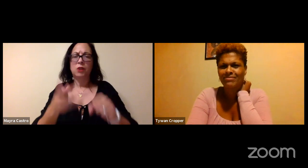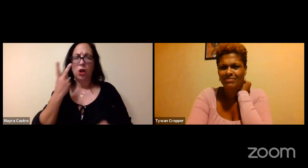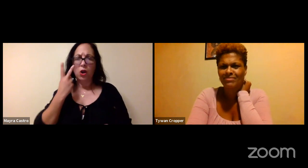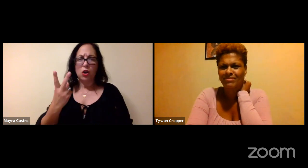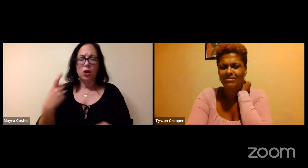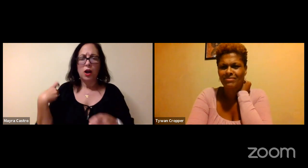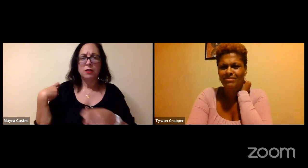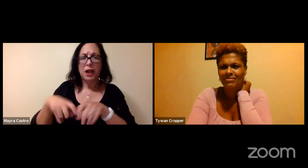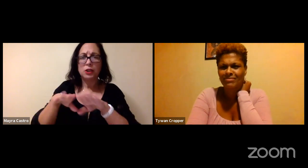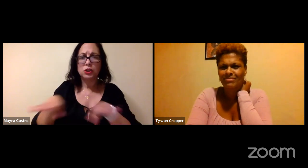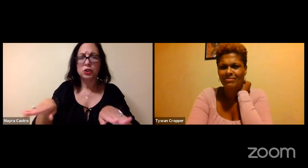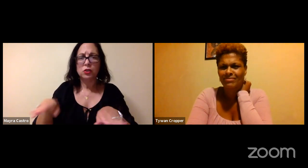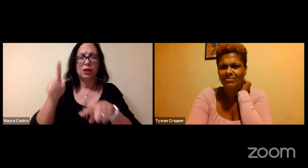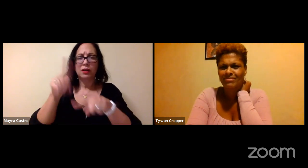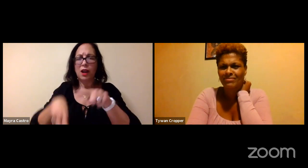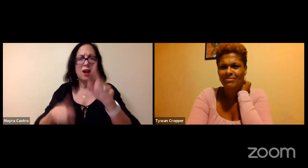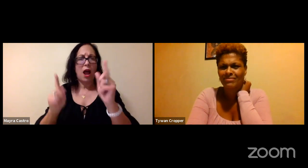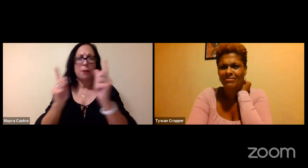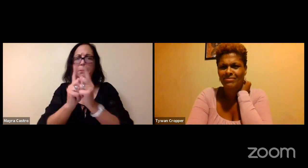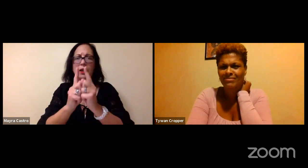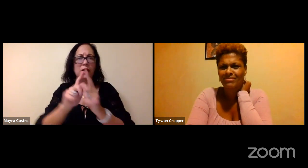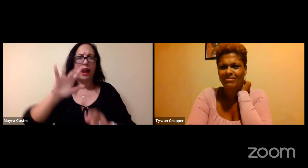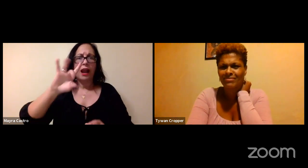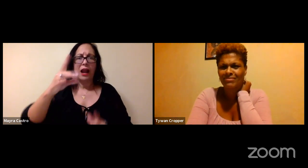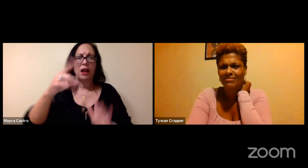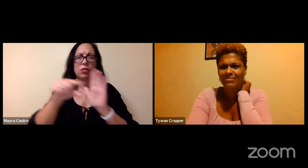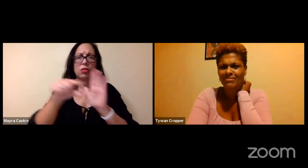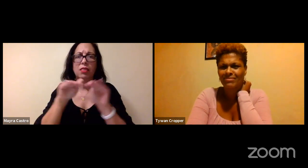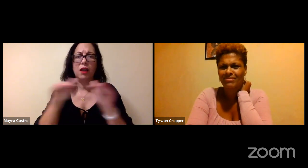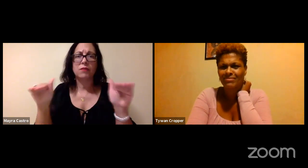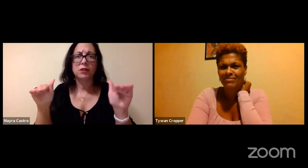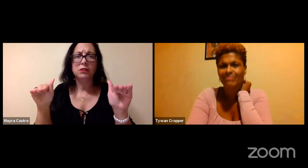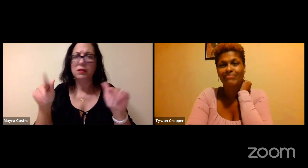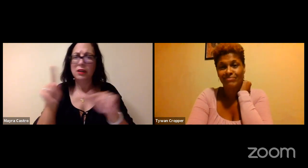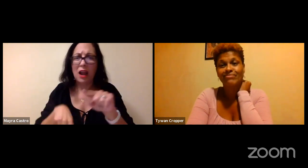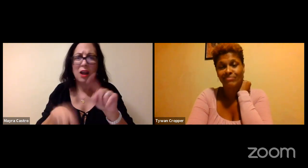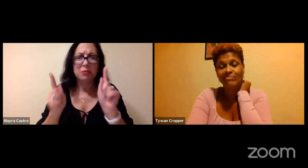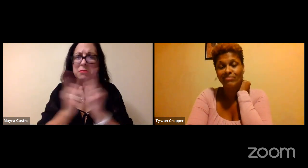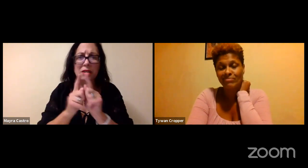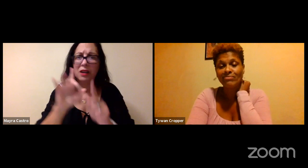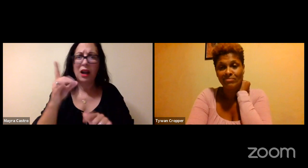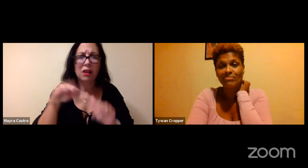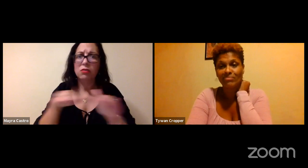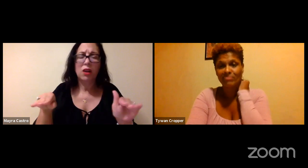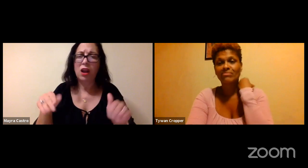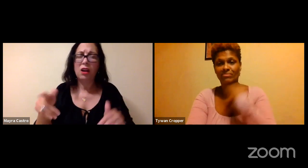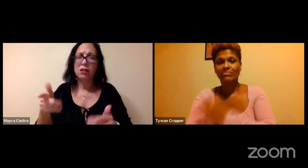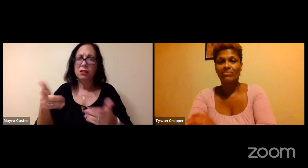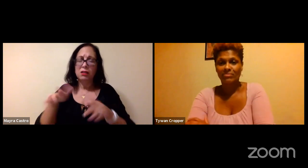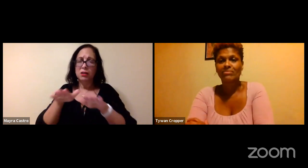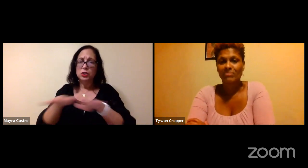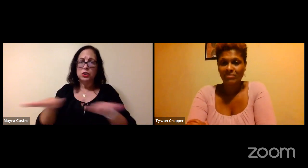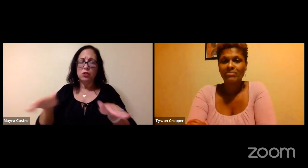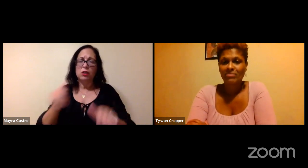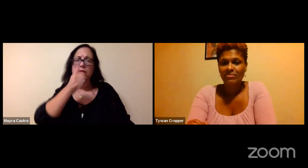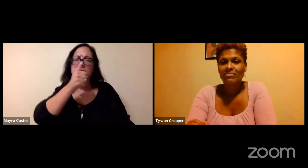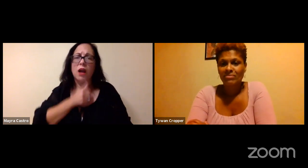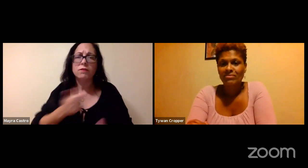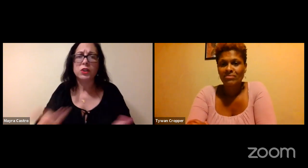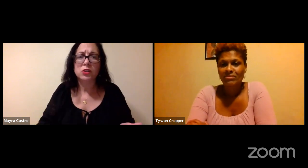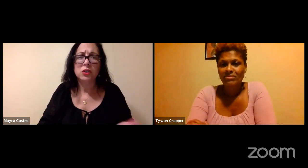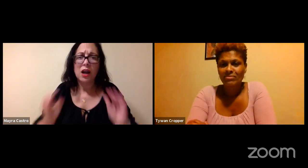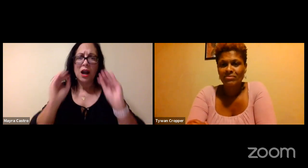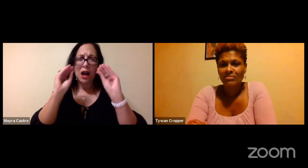say, all right, well, you know what? This is good enough. You're good enough. You're only going to read on a 3rd grade level?